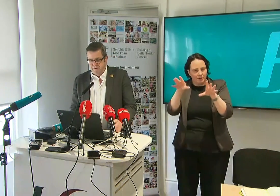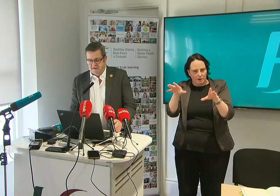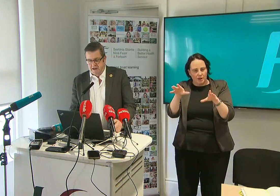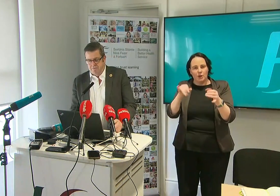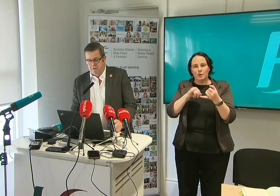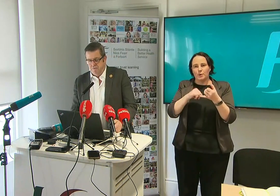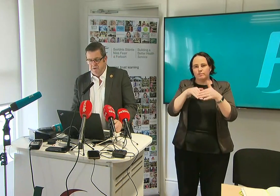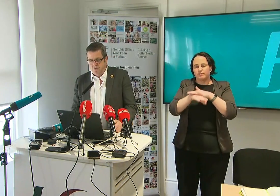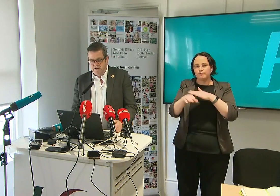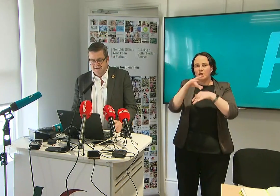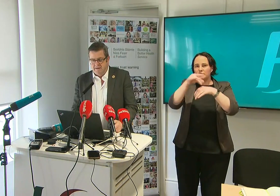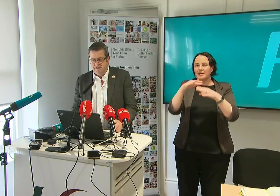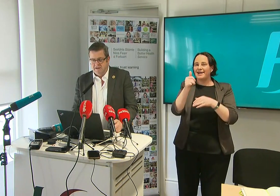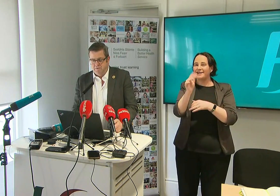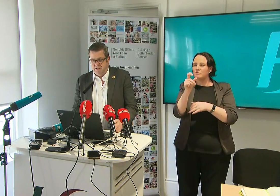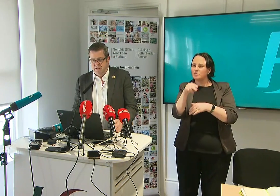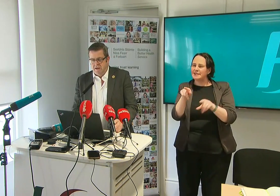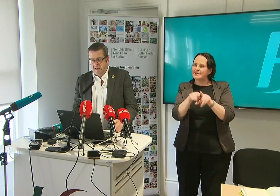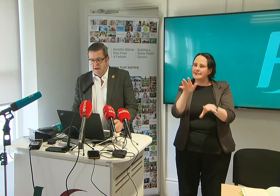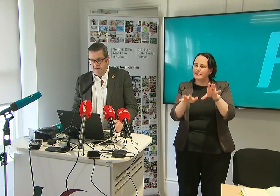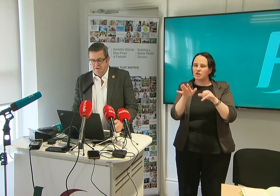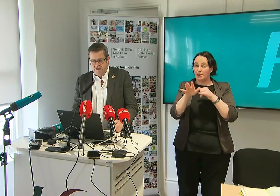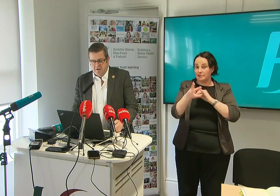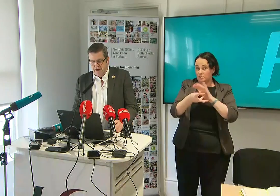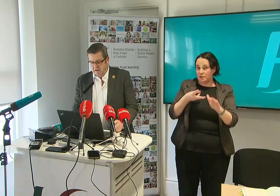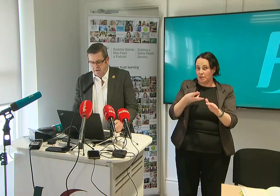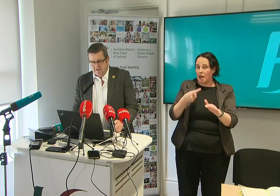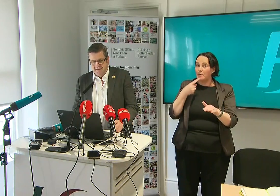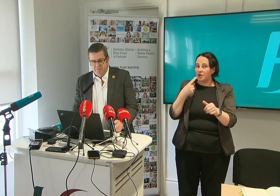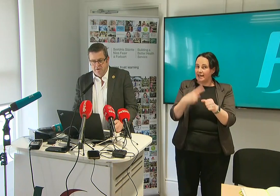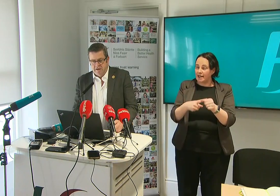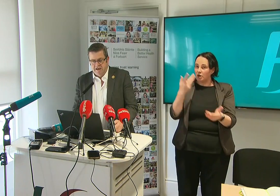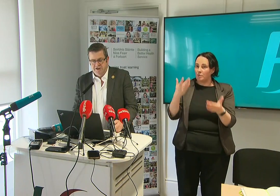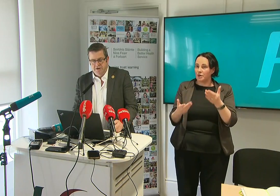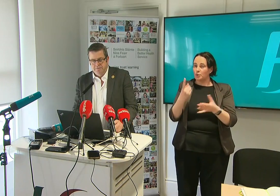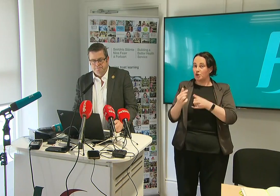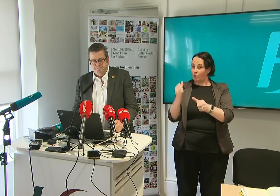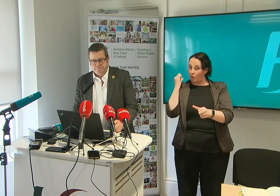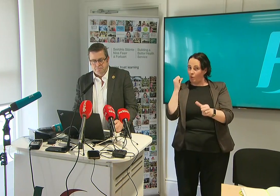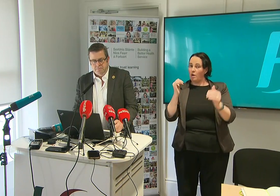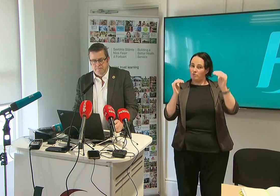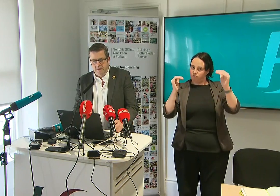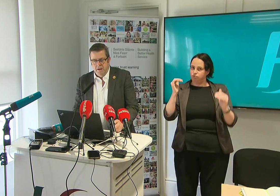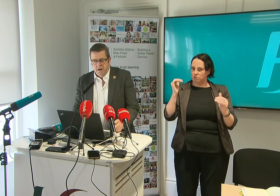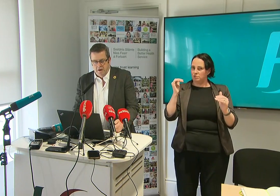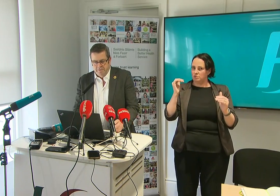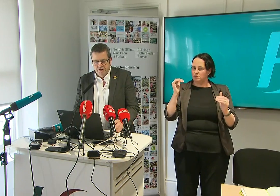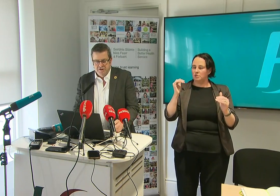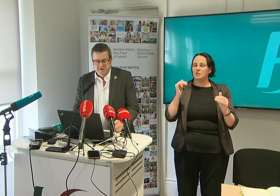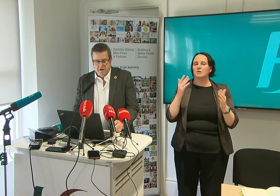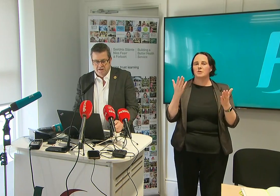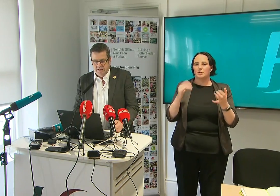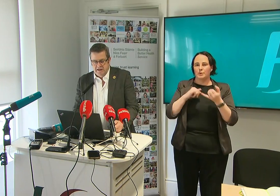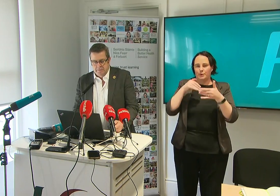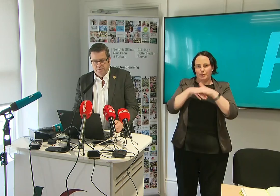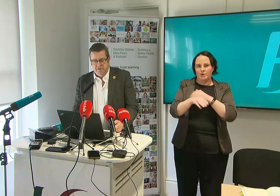admissions would be more or less the same as last week, but down again on the same period last year. Our